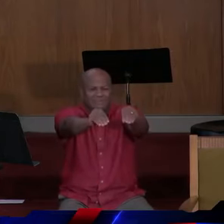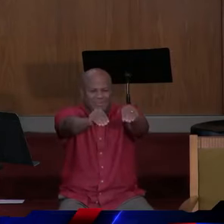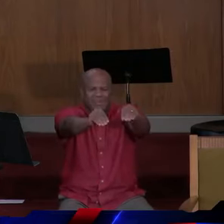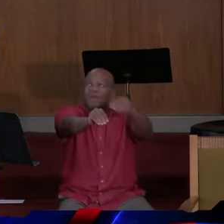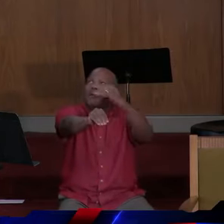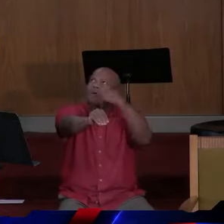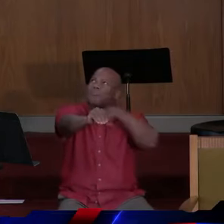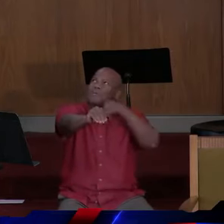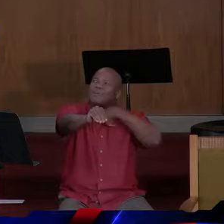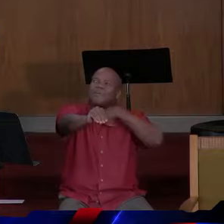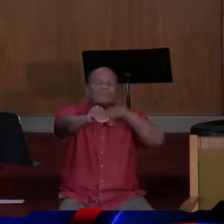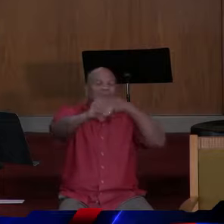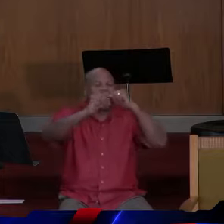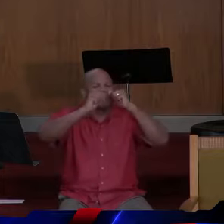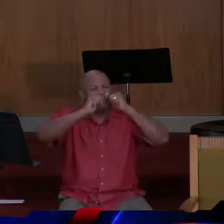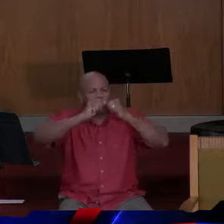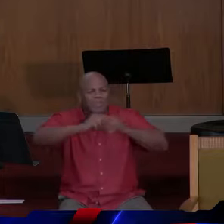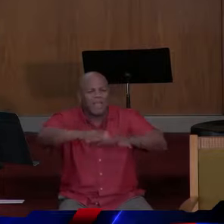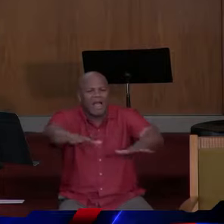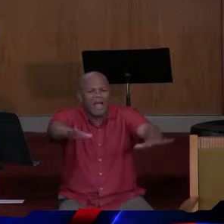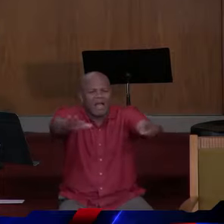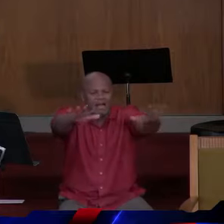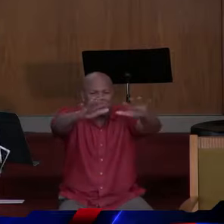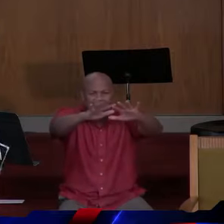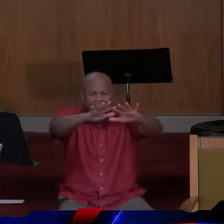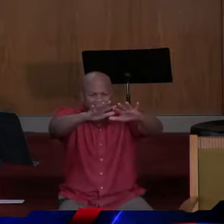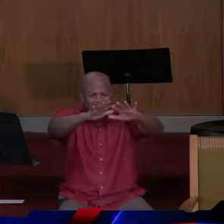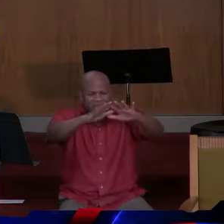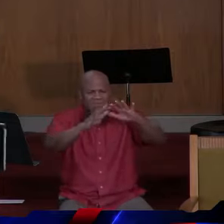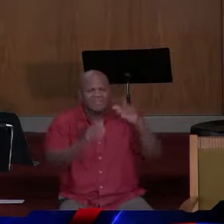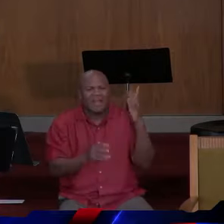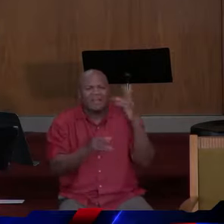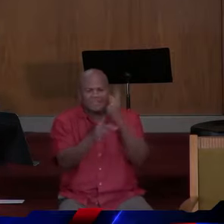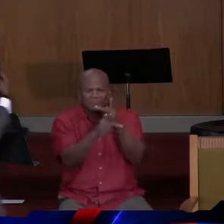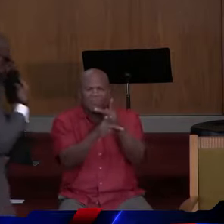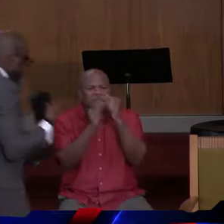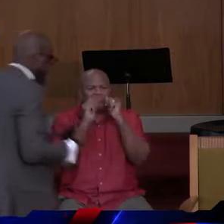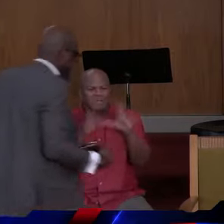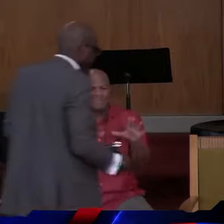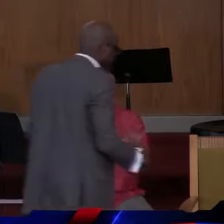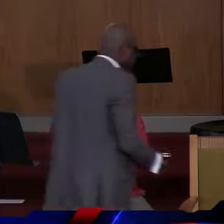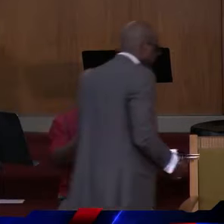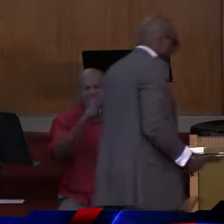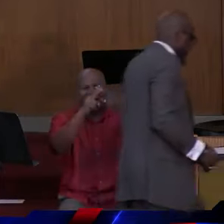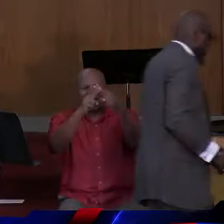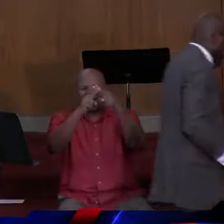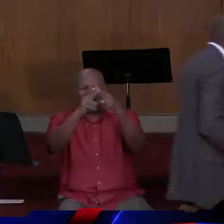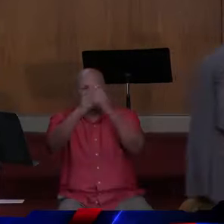them. God bless you. God keep you. Blessed be the name of the Lord.